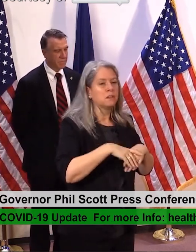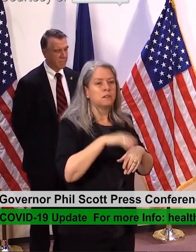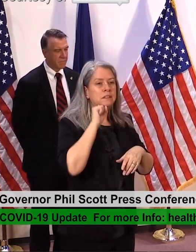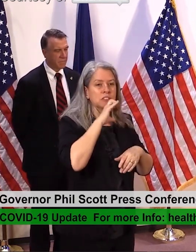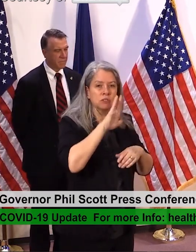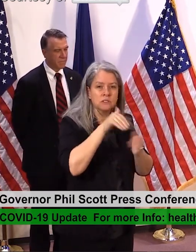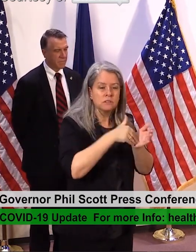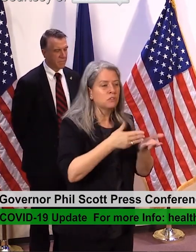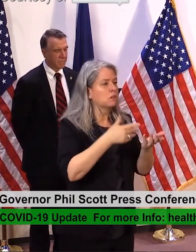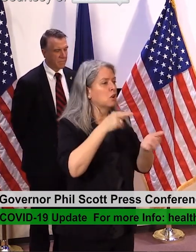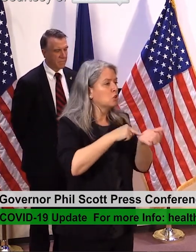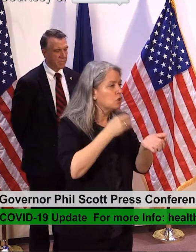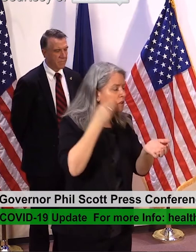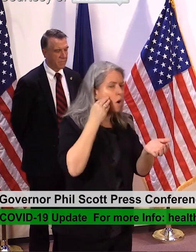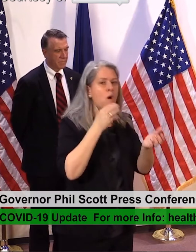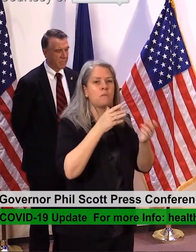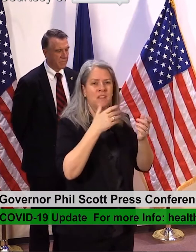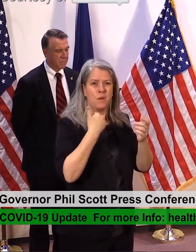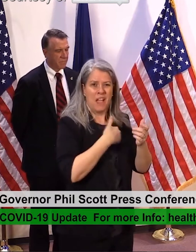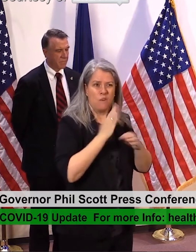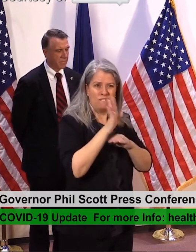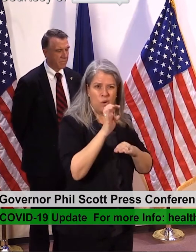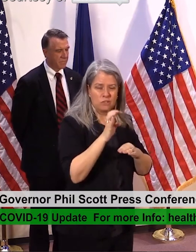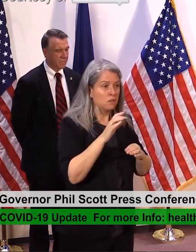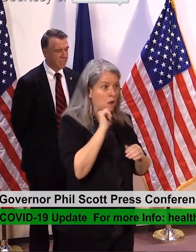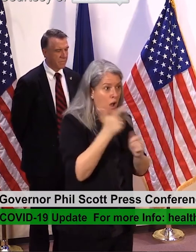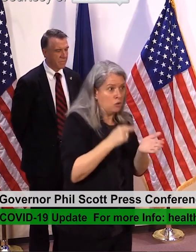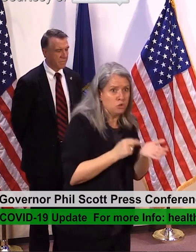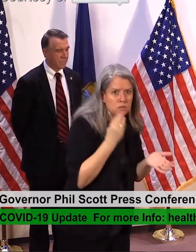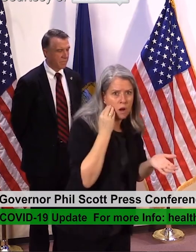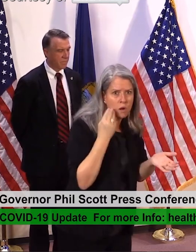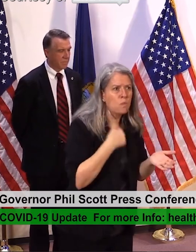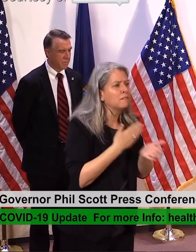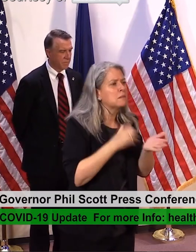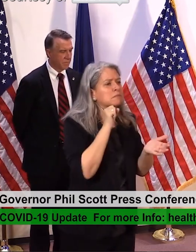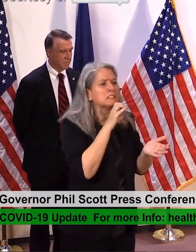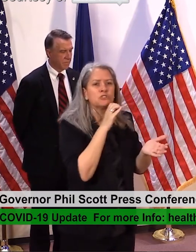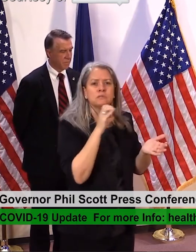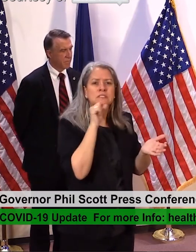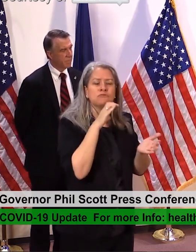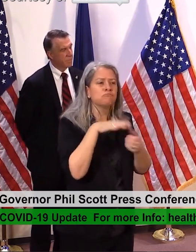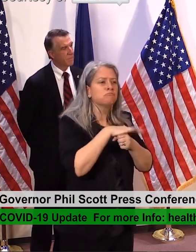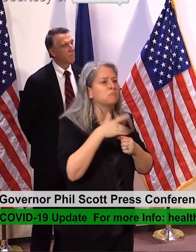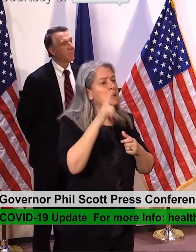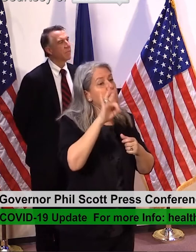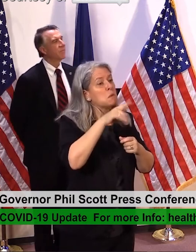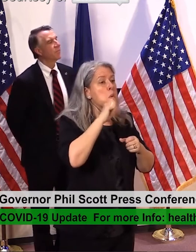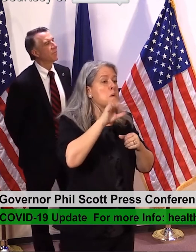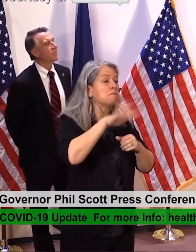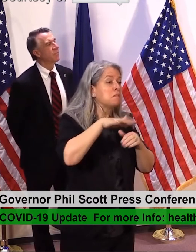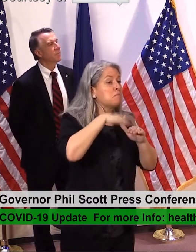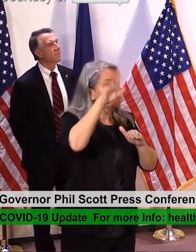live in, and they're not all nursing homes. And many of them are more independent senior living